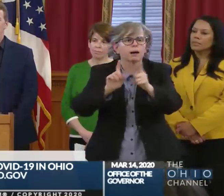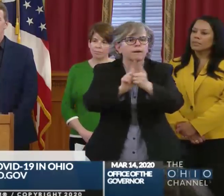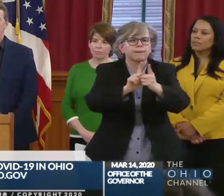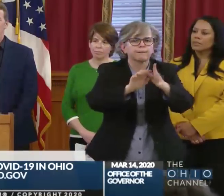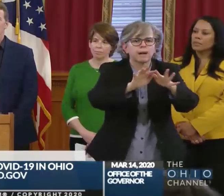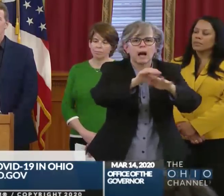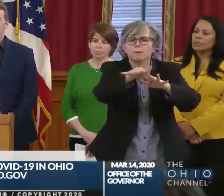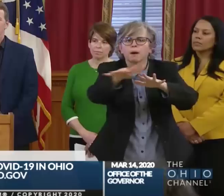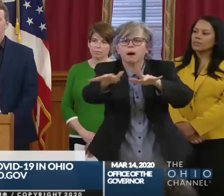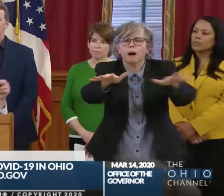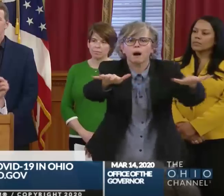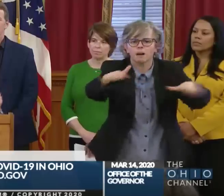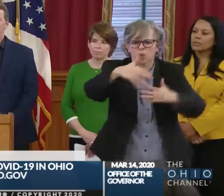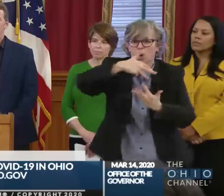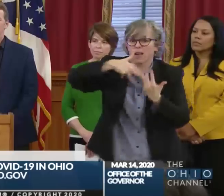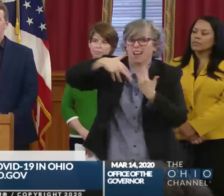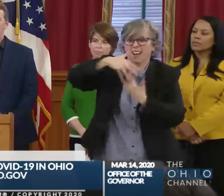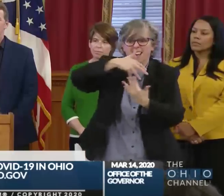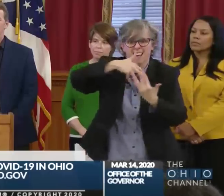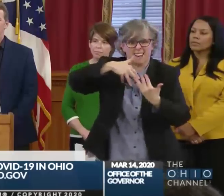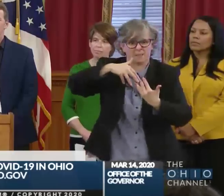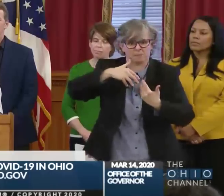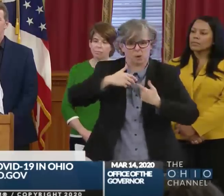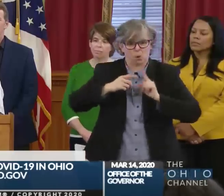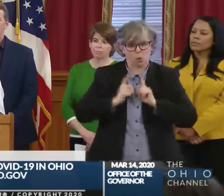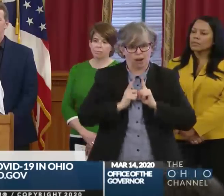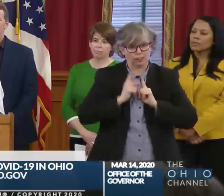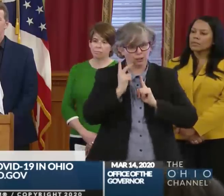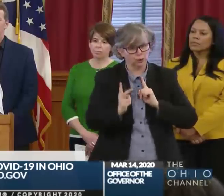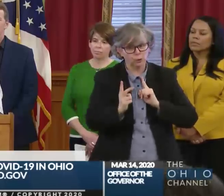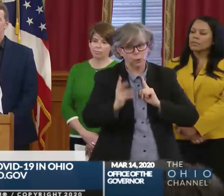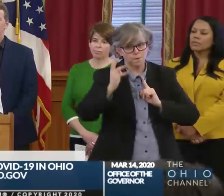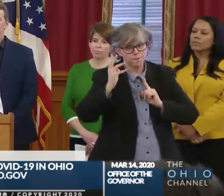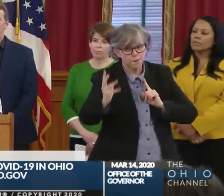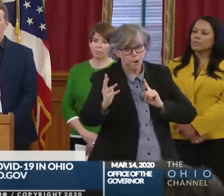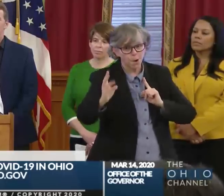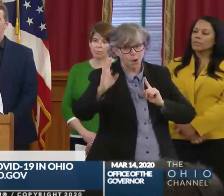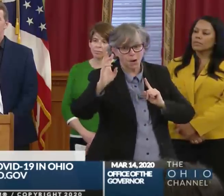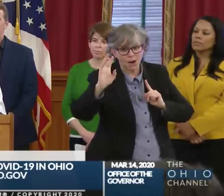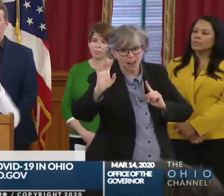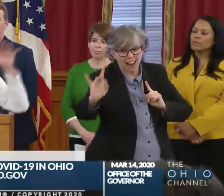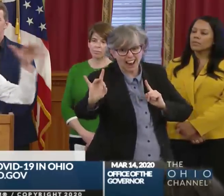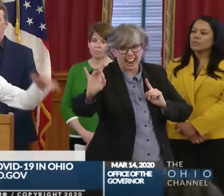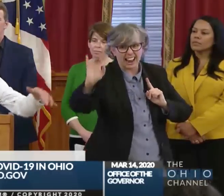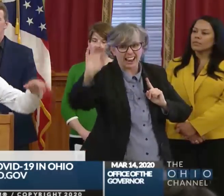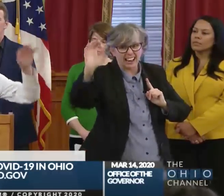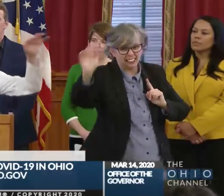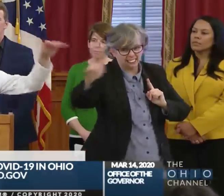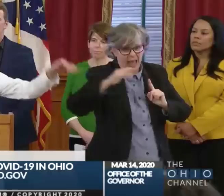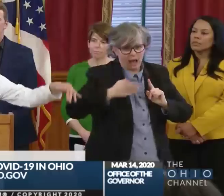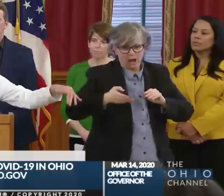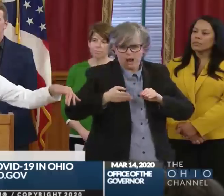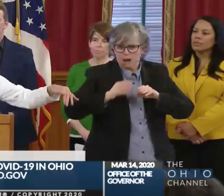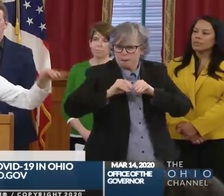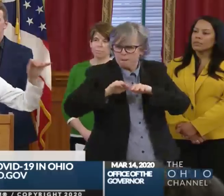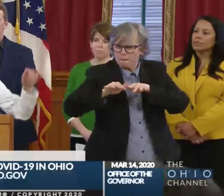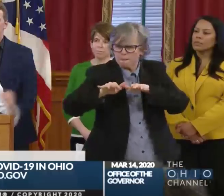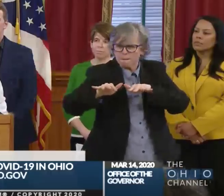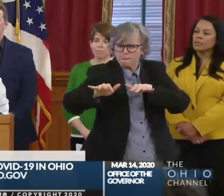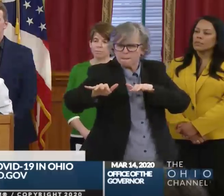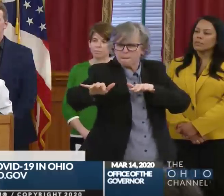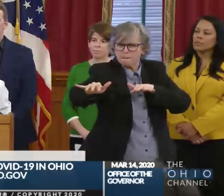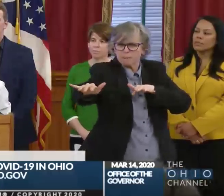and infect 2.28 more people, as the latest stats show, that those are going out and doing the same